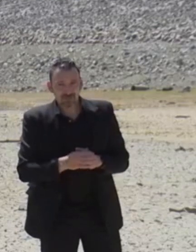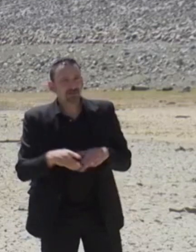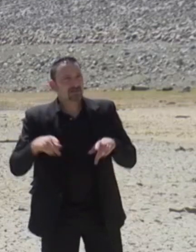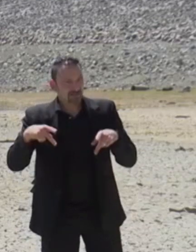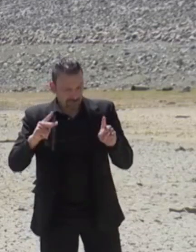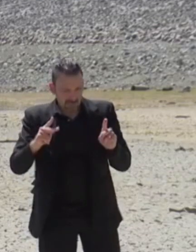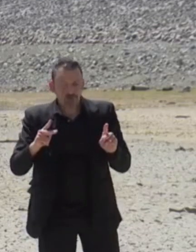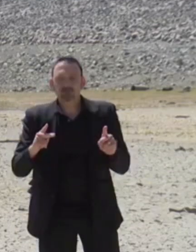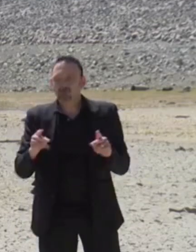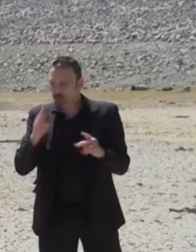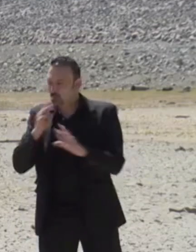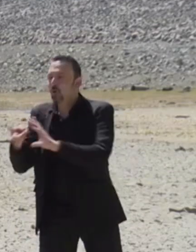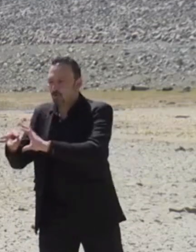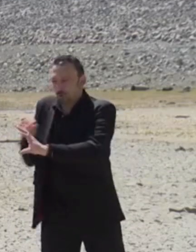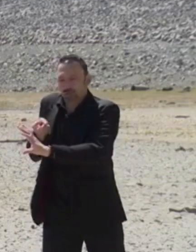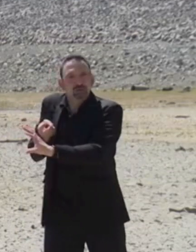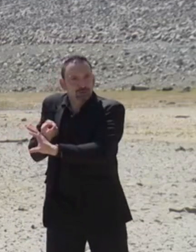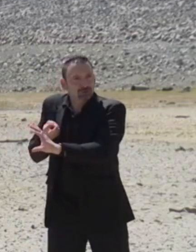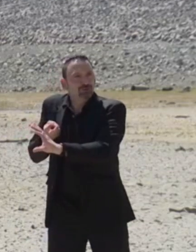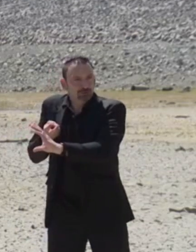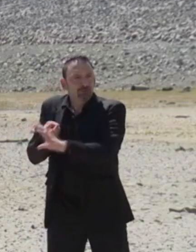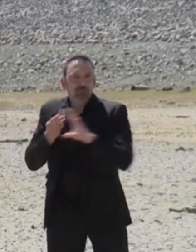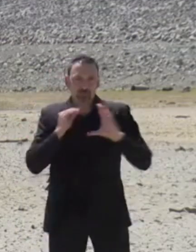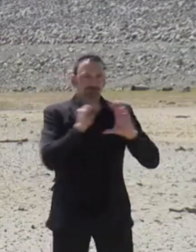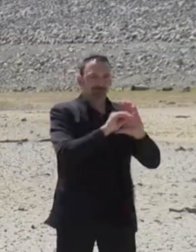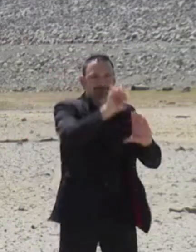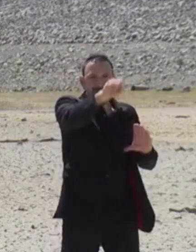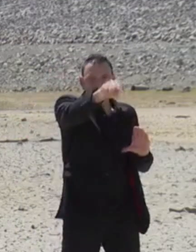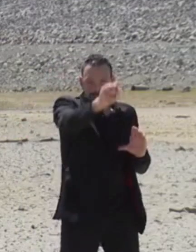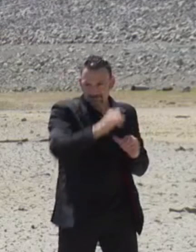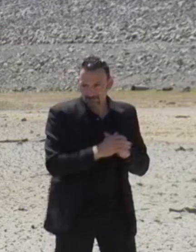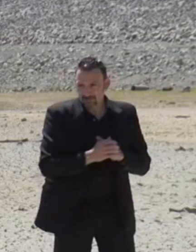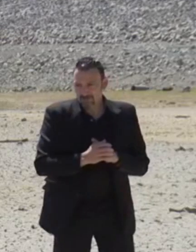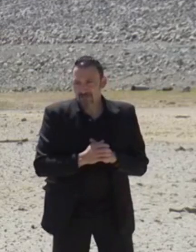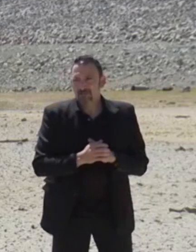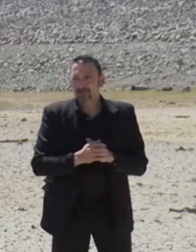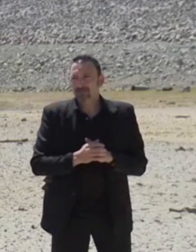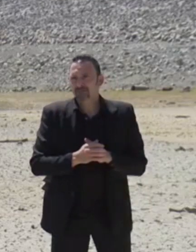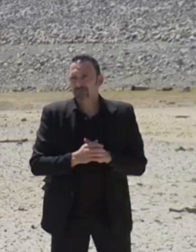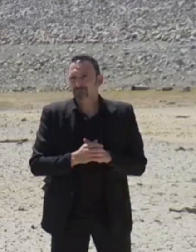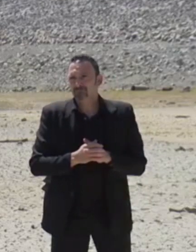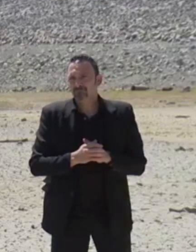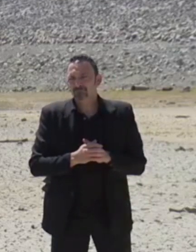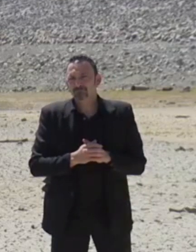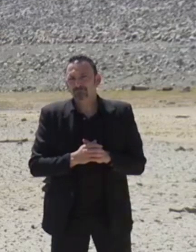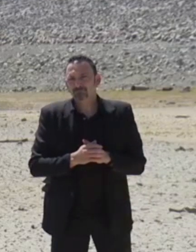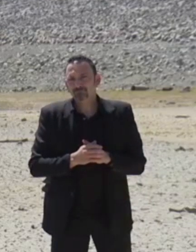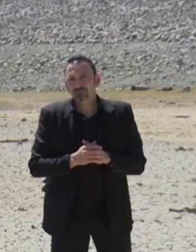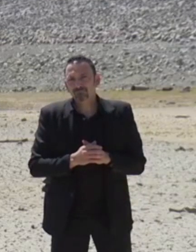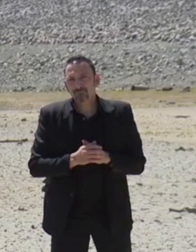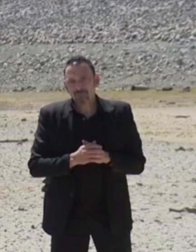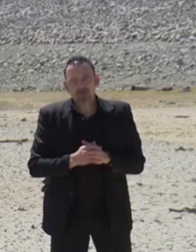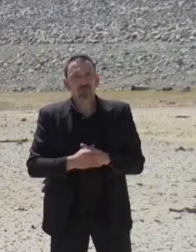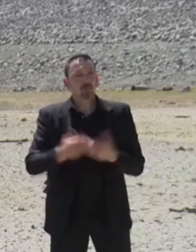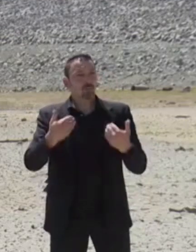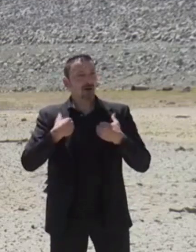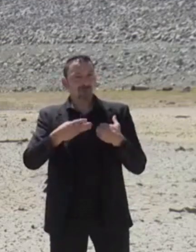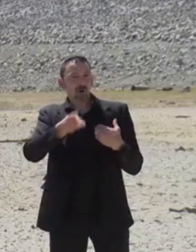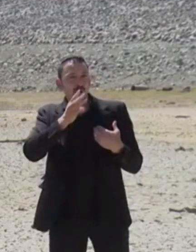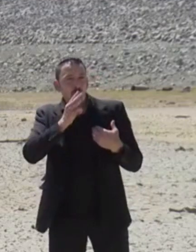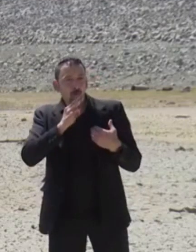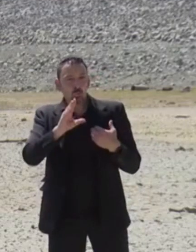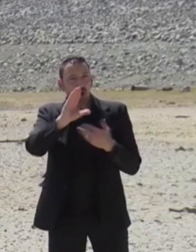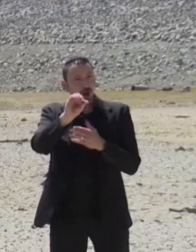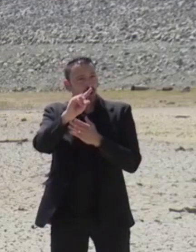It does entail those authorities. The suspension of the water codes that are in the emergency